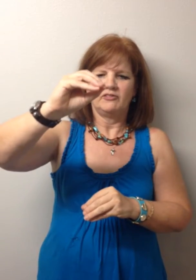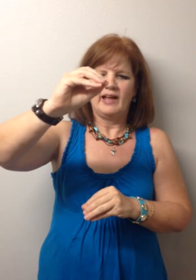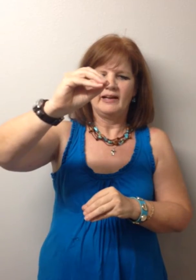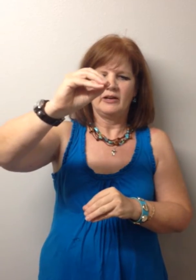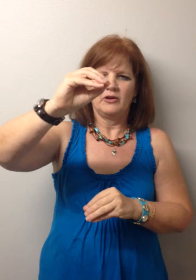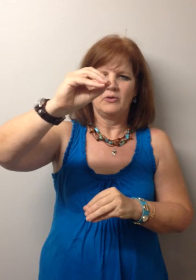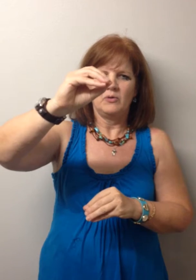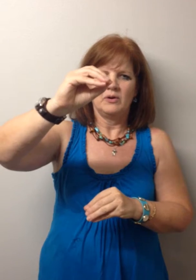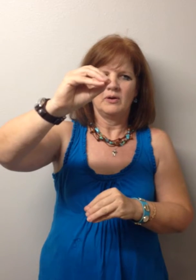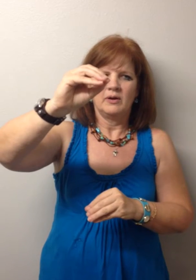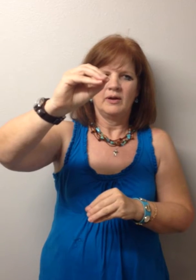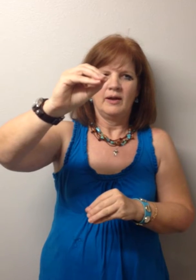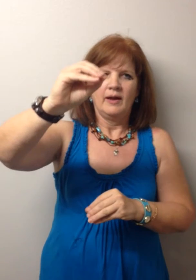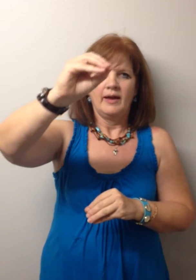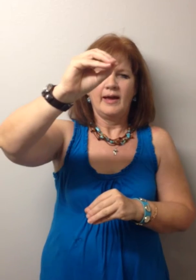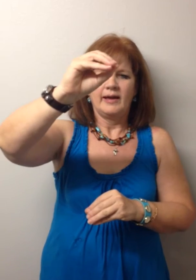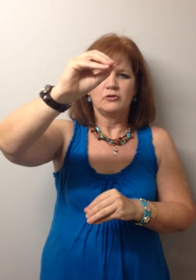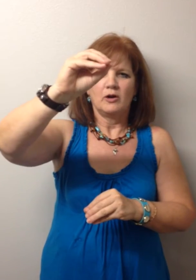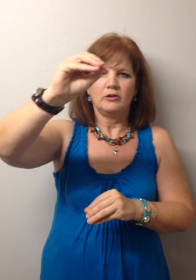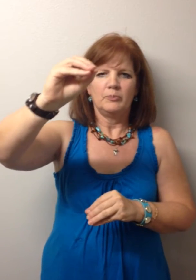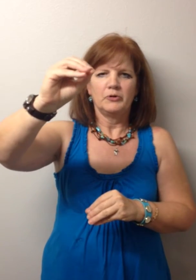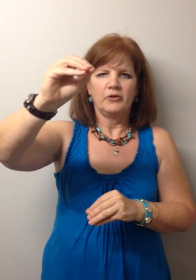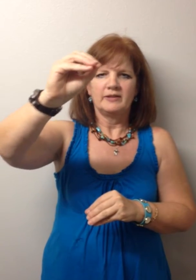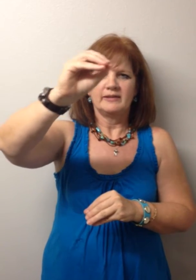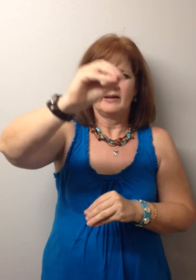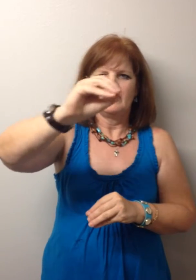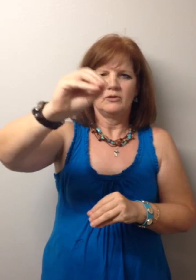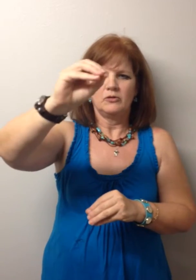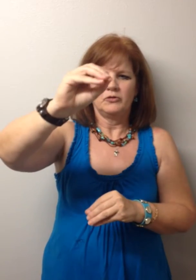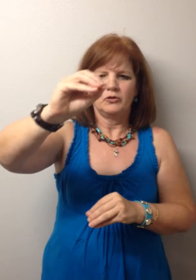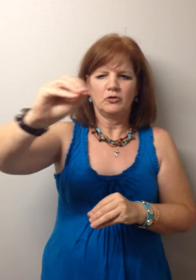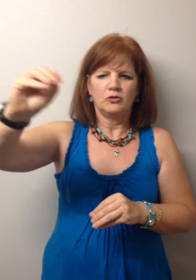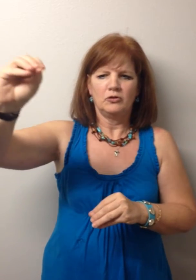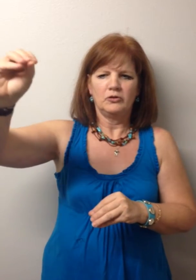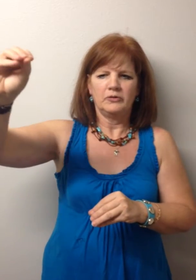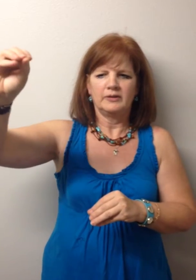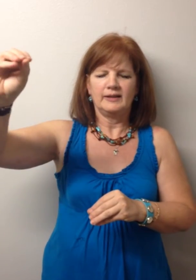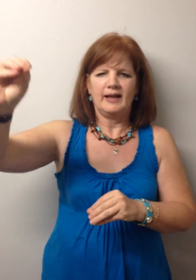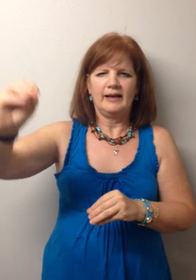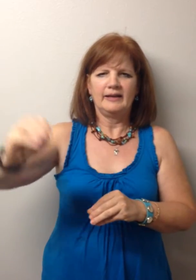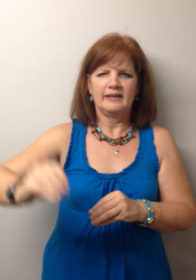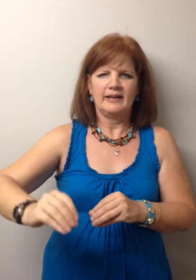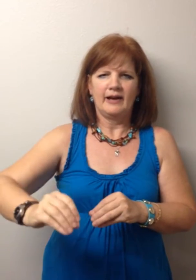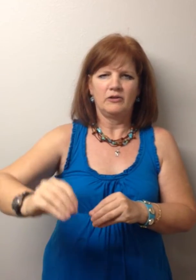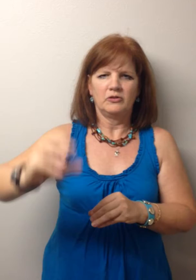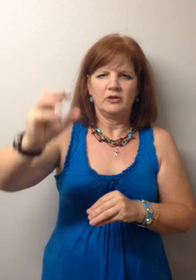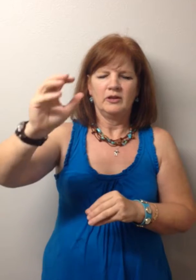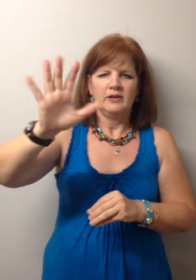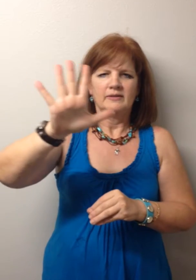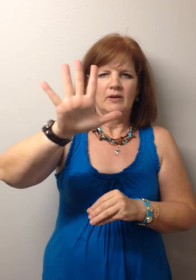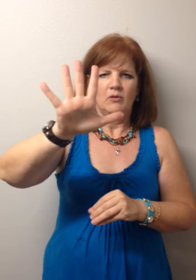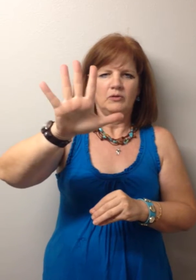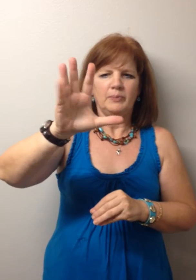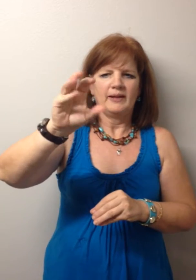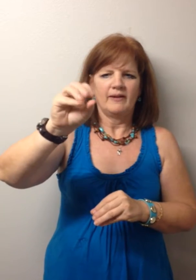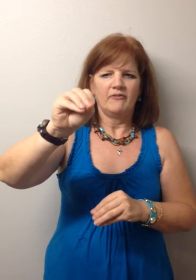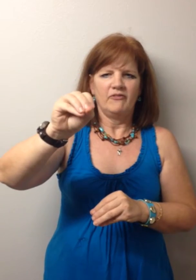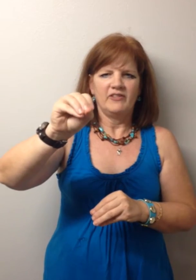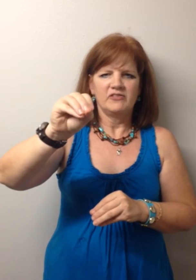flat O and draw a little percent sign, the little circle, the line, and out. So it'll be like